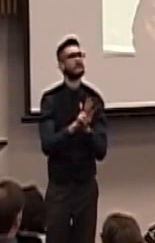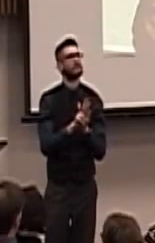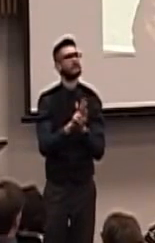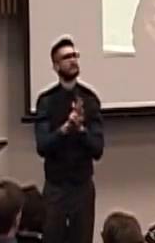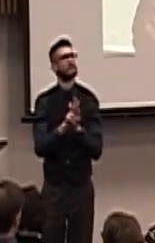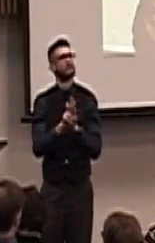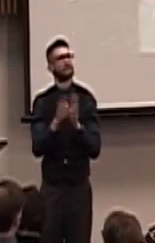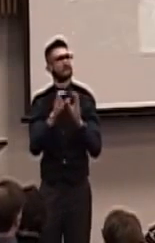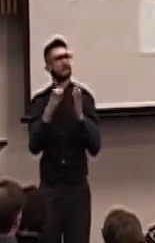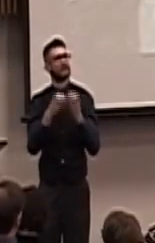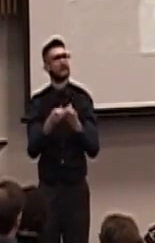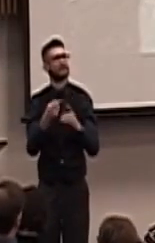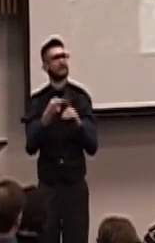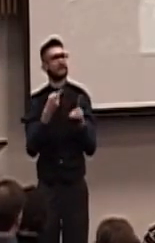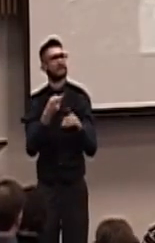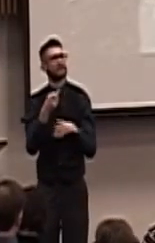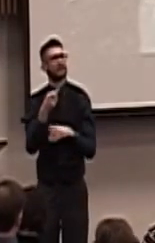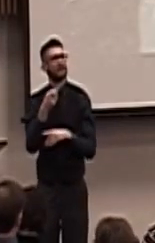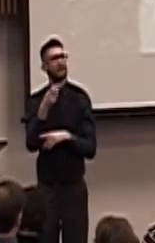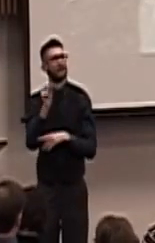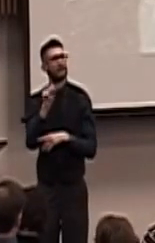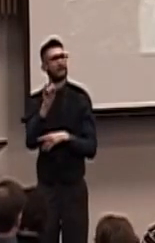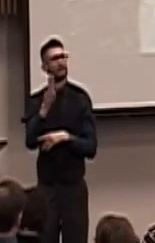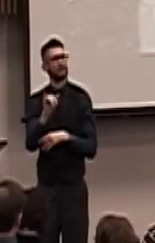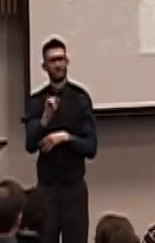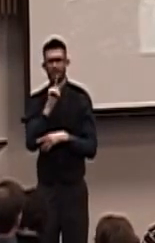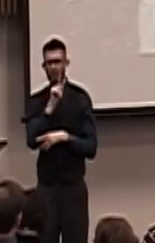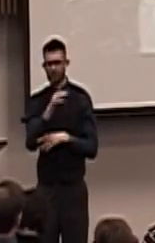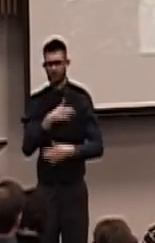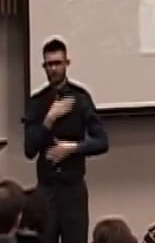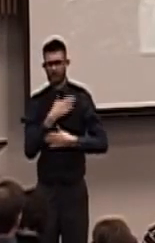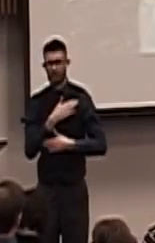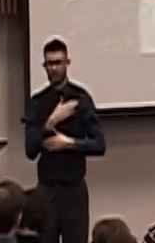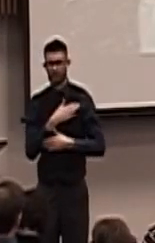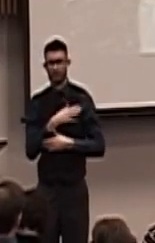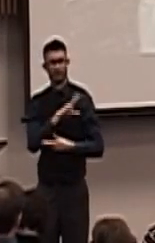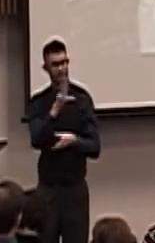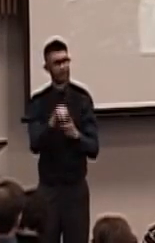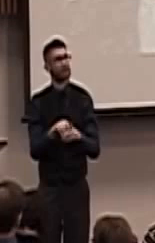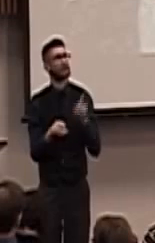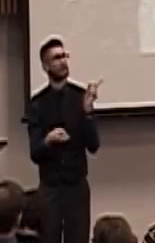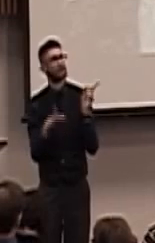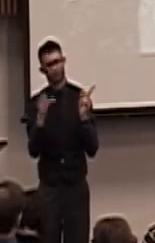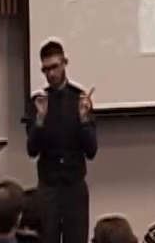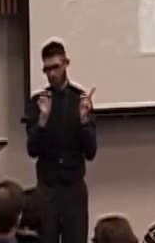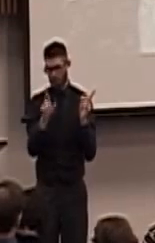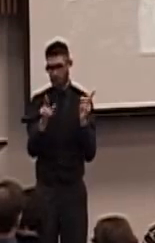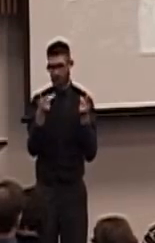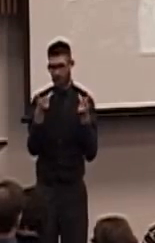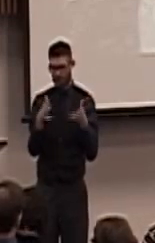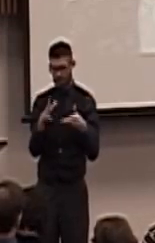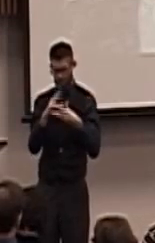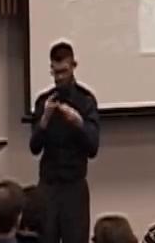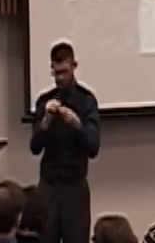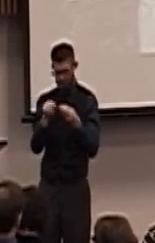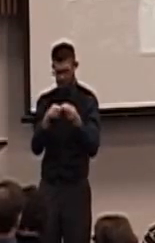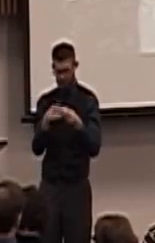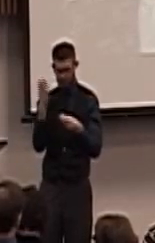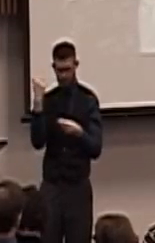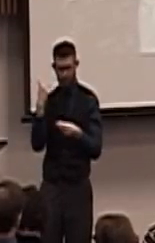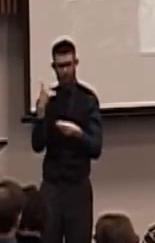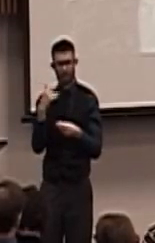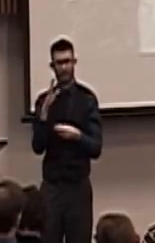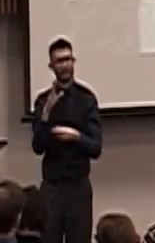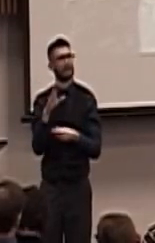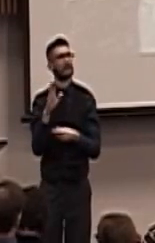these people. It was such a joy, including Bohr, I told you a little bit about earlier. Our brothers